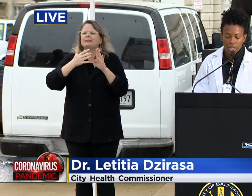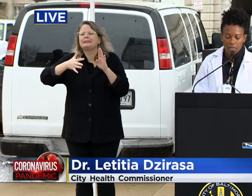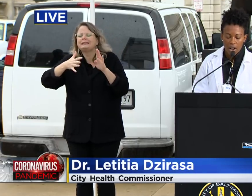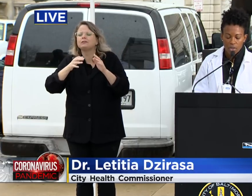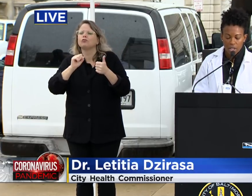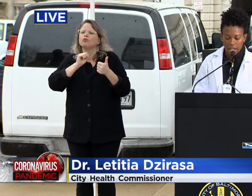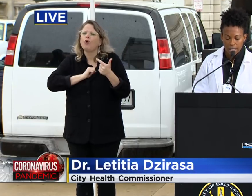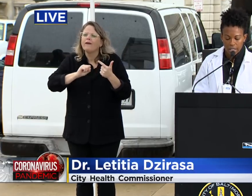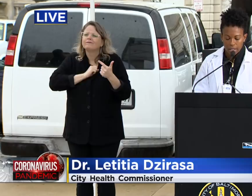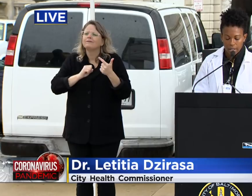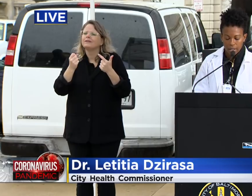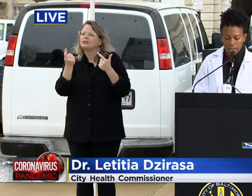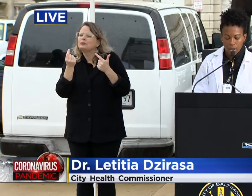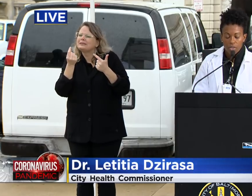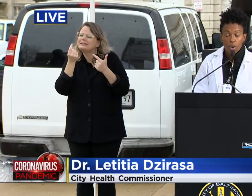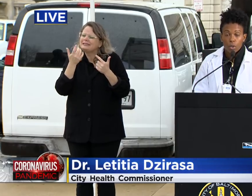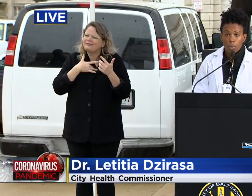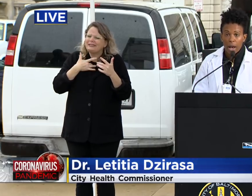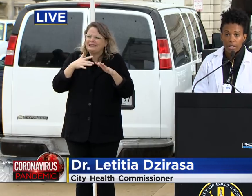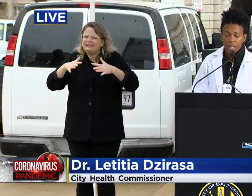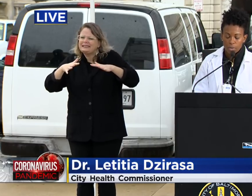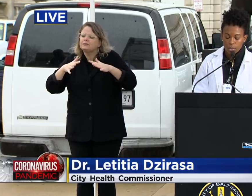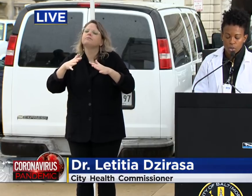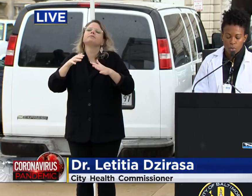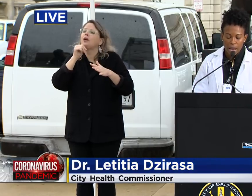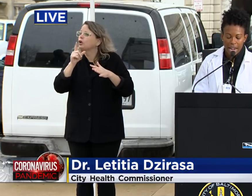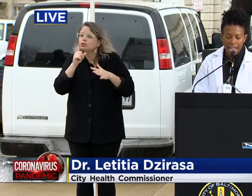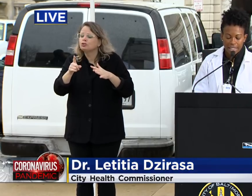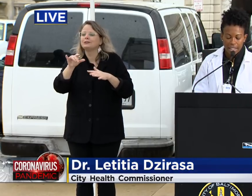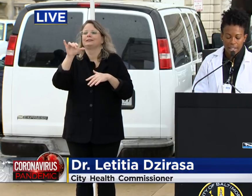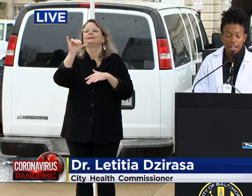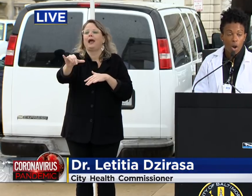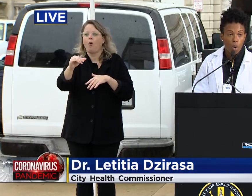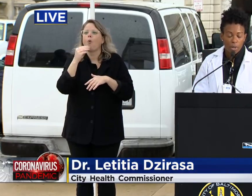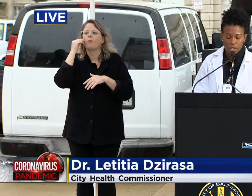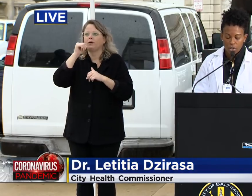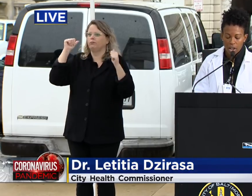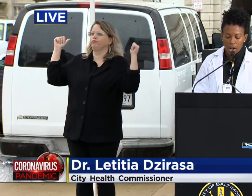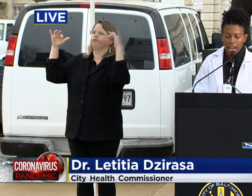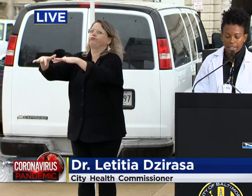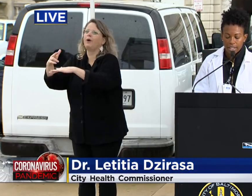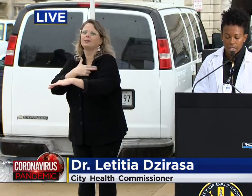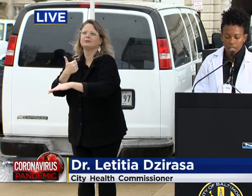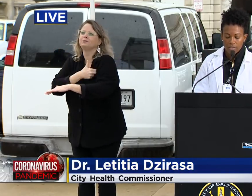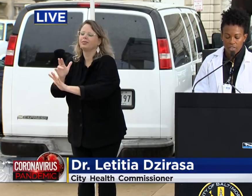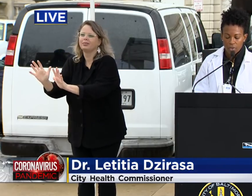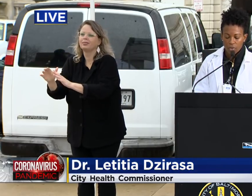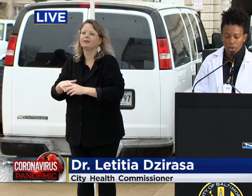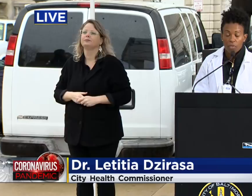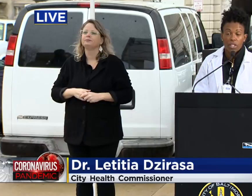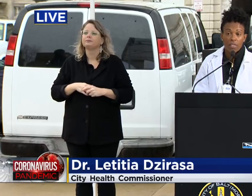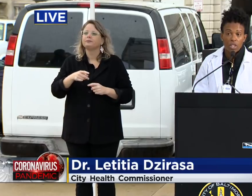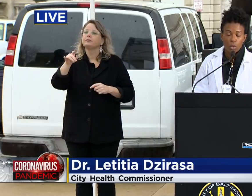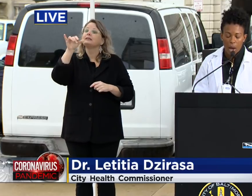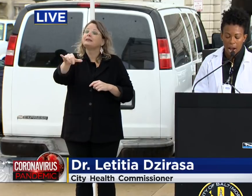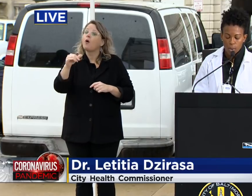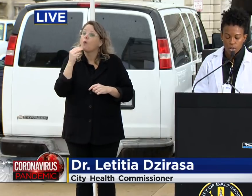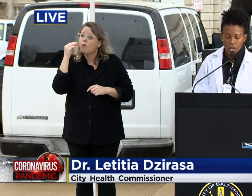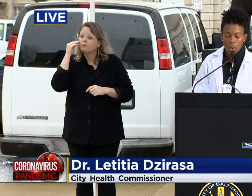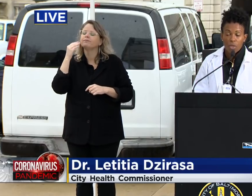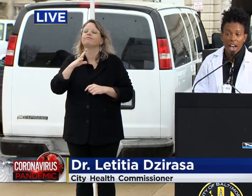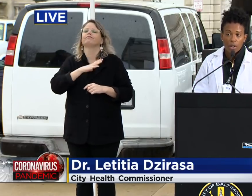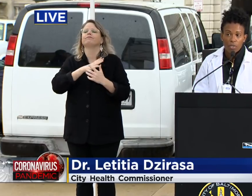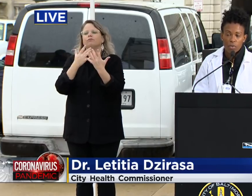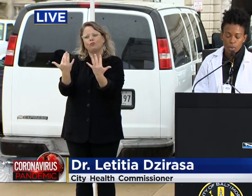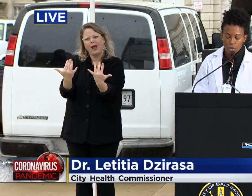decrease the risk of others getting sick. Those with mild symptoms should remain isolated at home until they are at least fever-free for 72